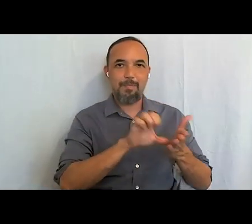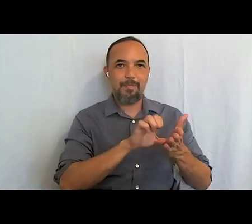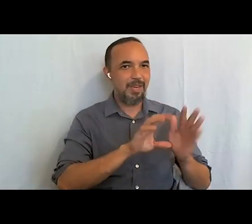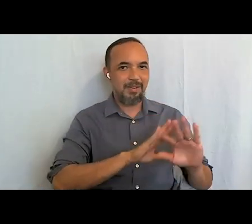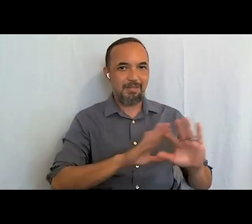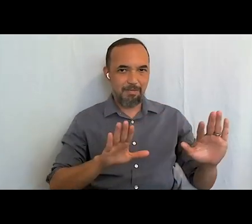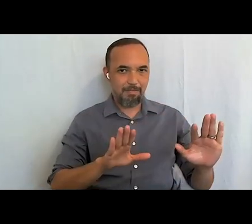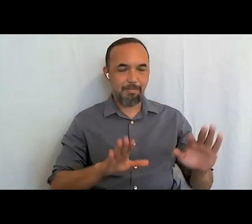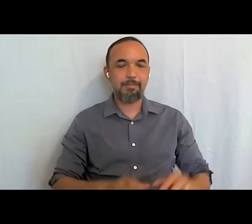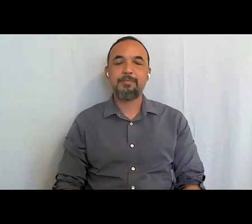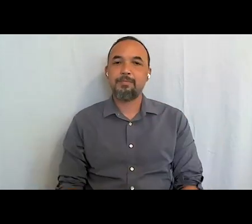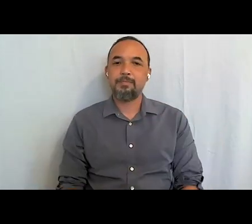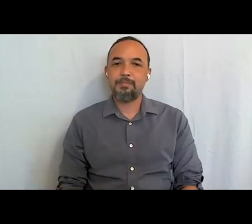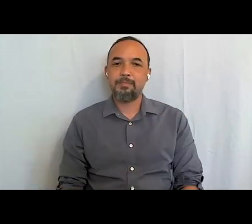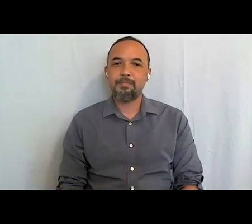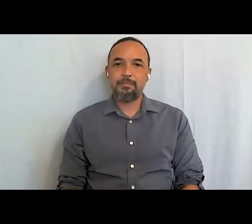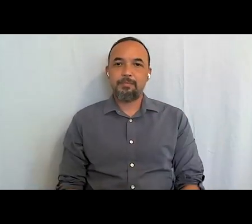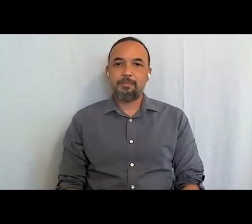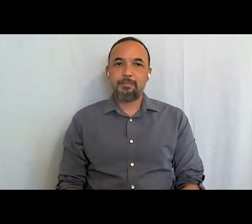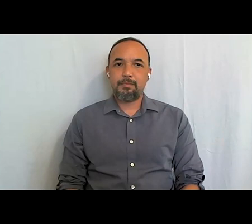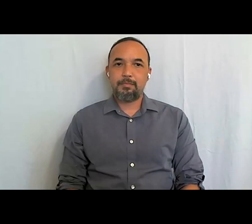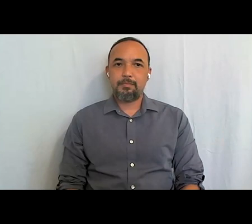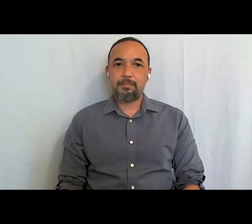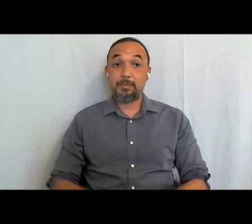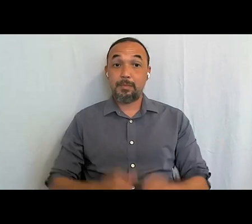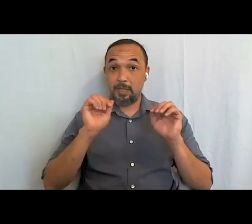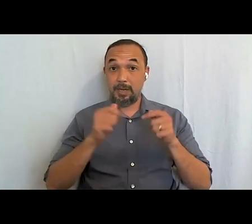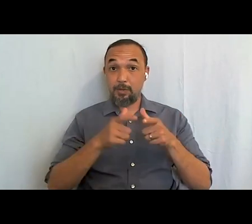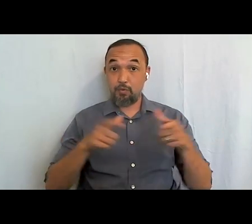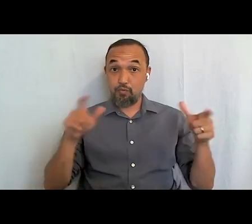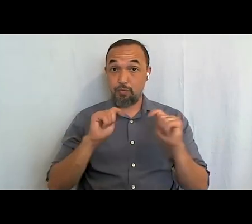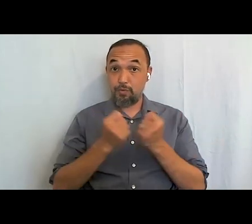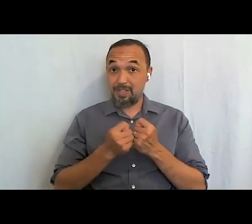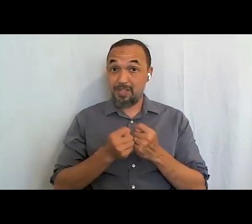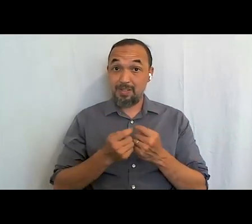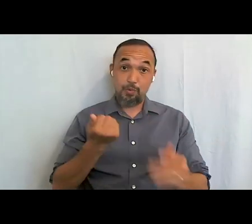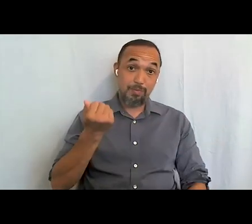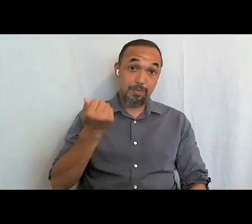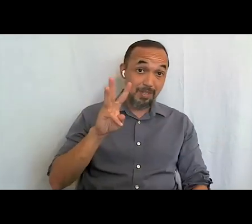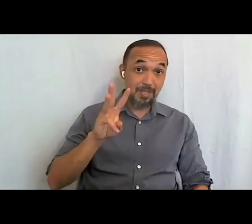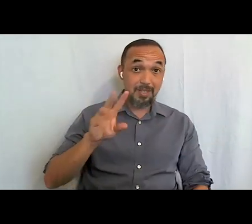Someone was asking about making the teams bigger to say 16 to 20. Wow.